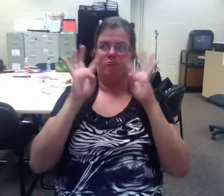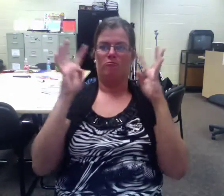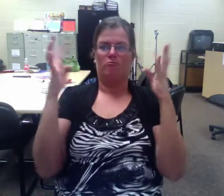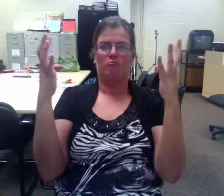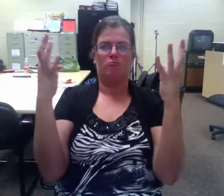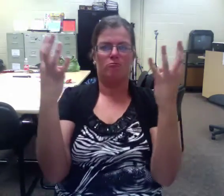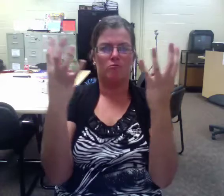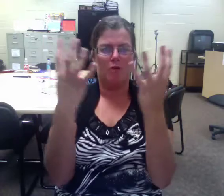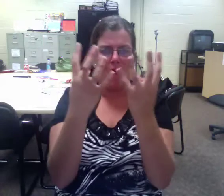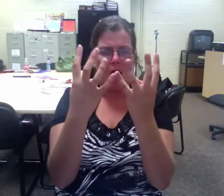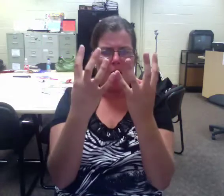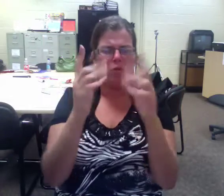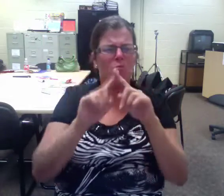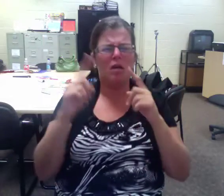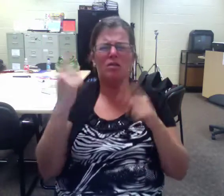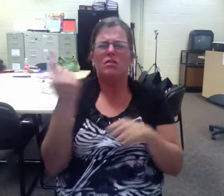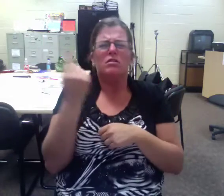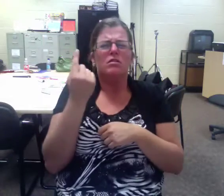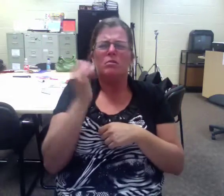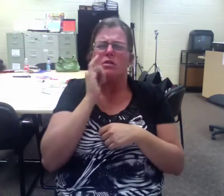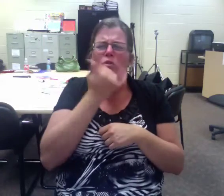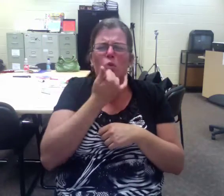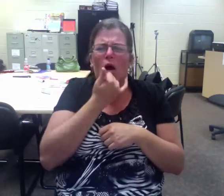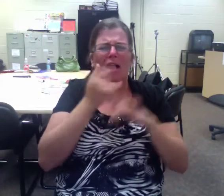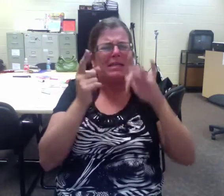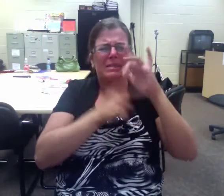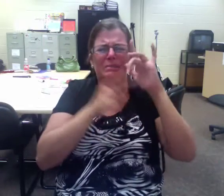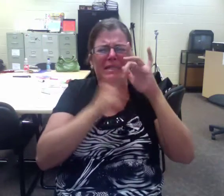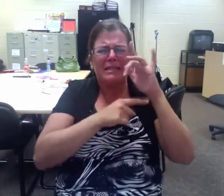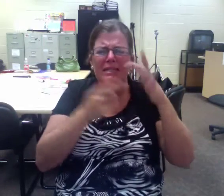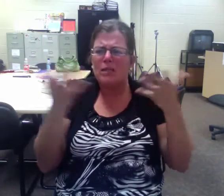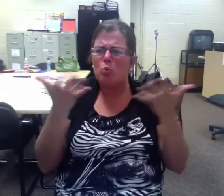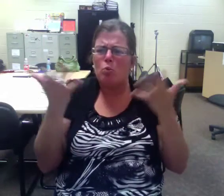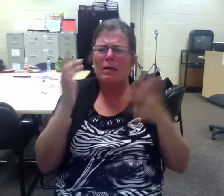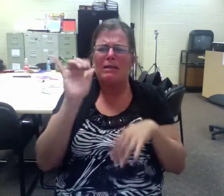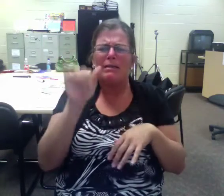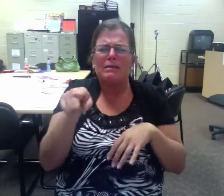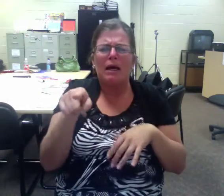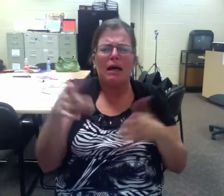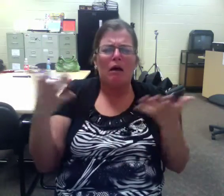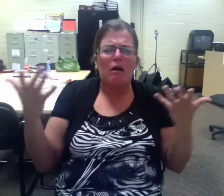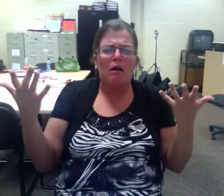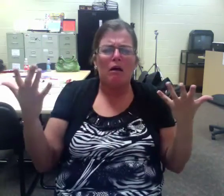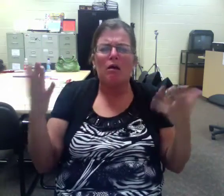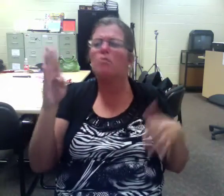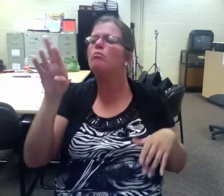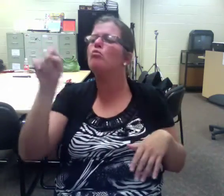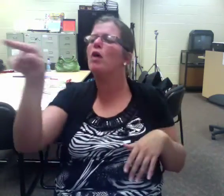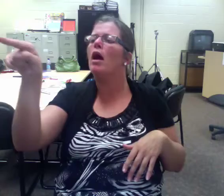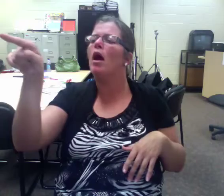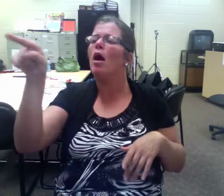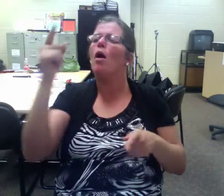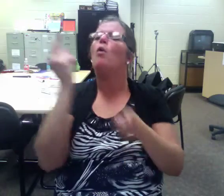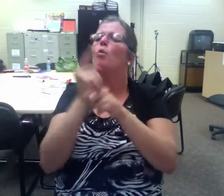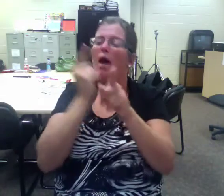Let's just wait till I'll run it off. What's not there yet? Brett. The cannon. So here's where Henry Knox